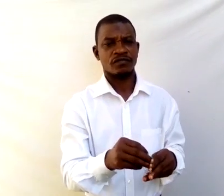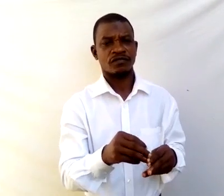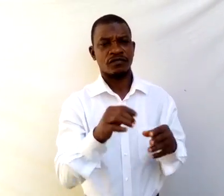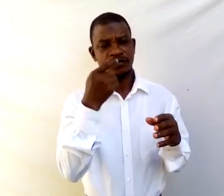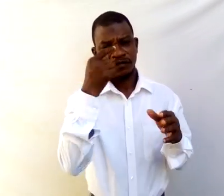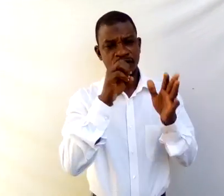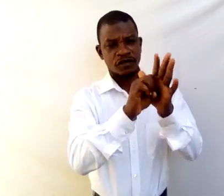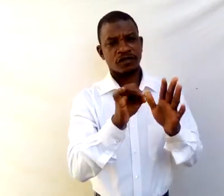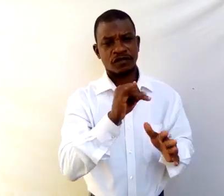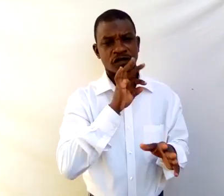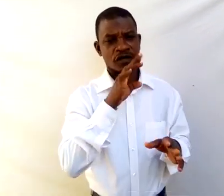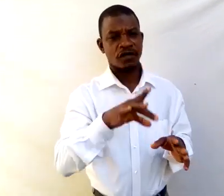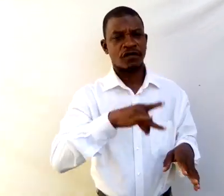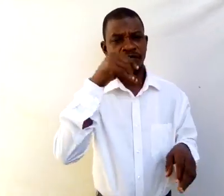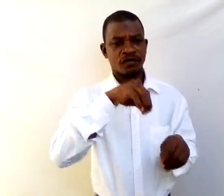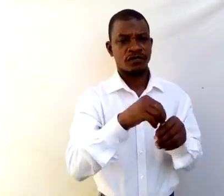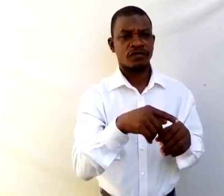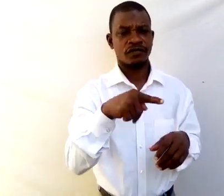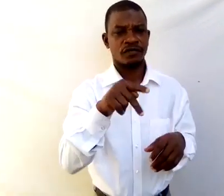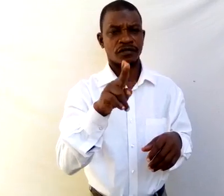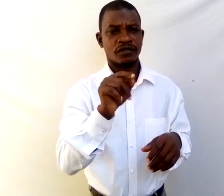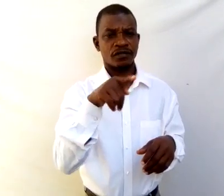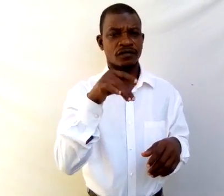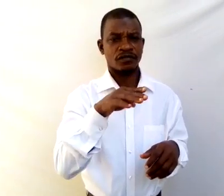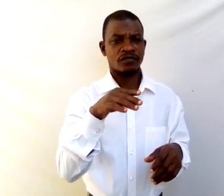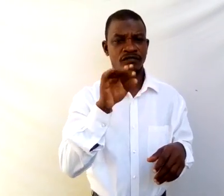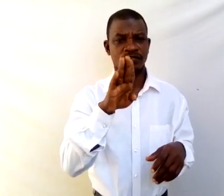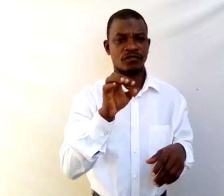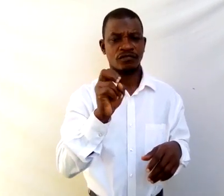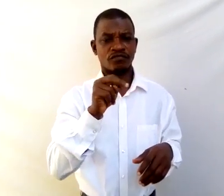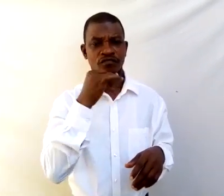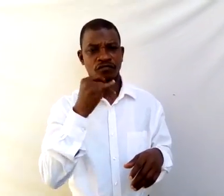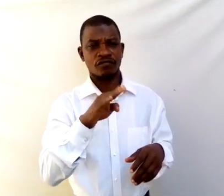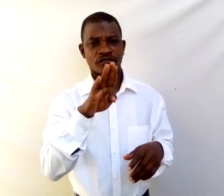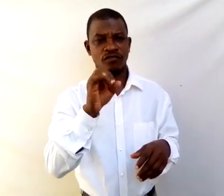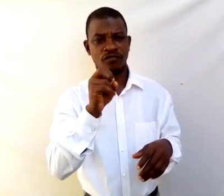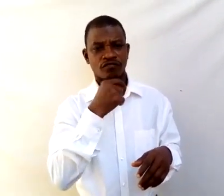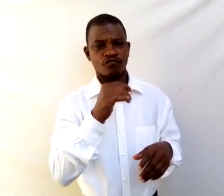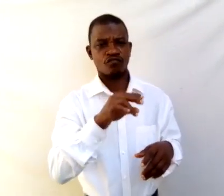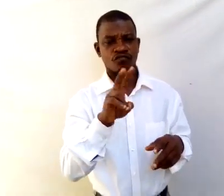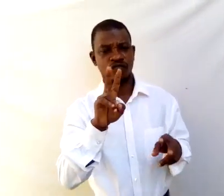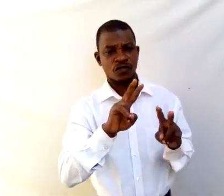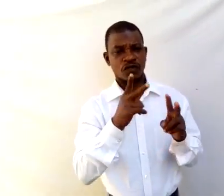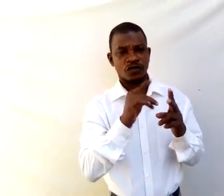Examples are found in the pubic bones and bones of the vertebral column.